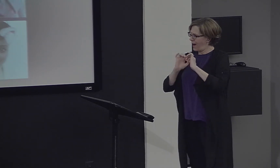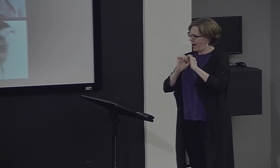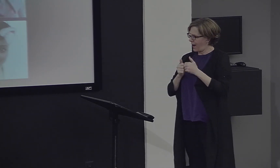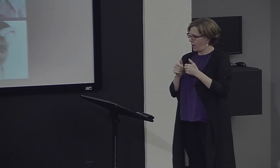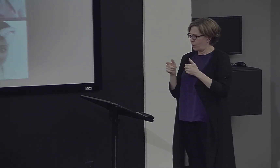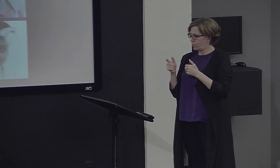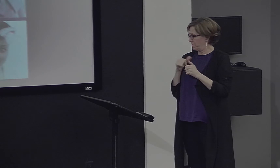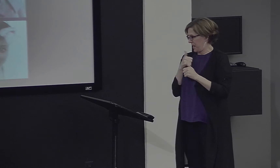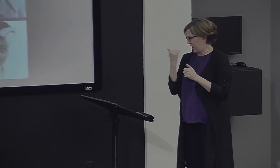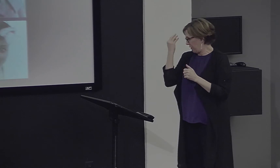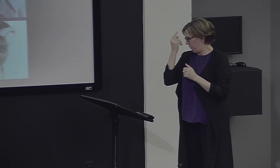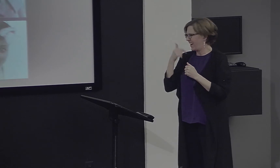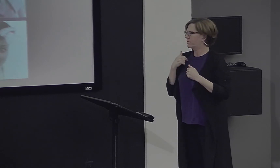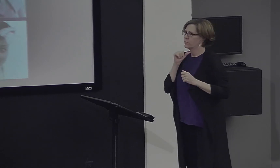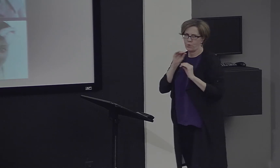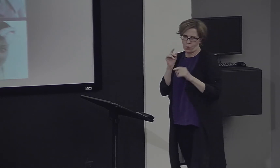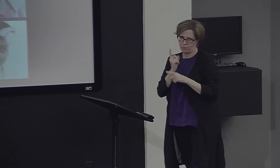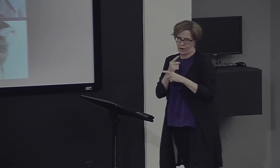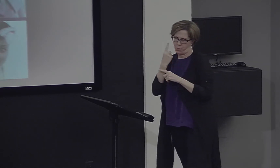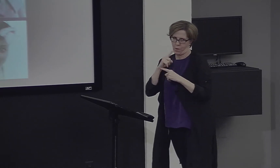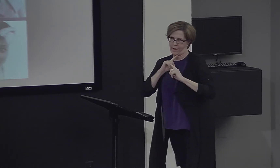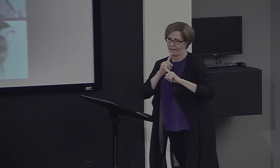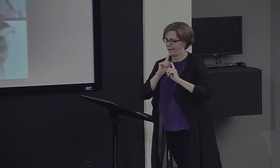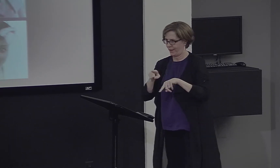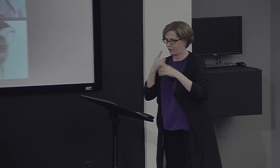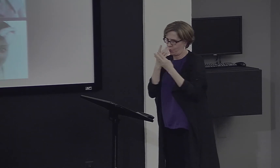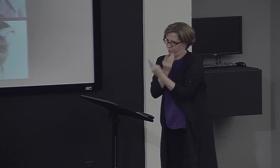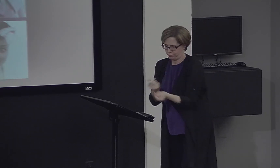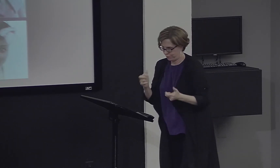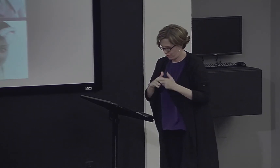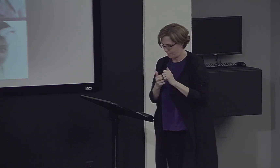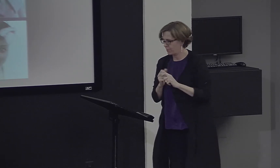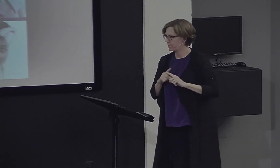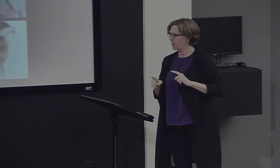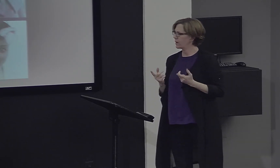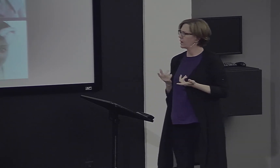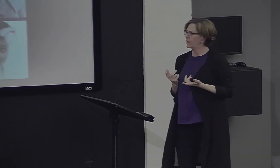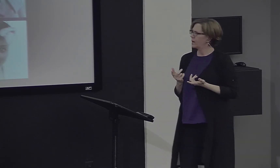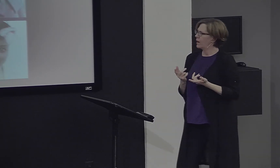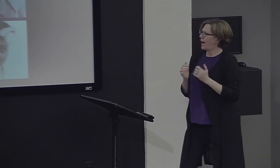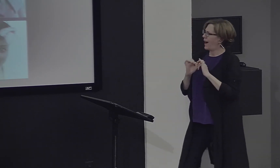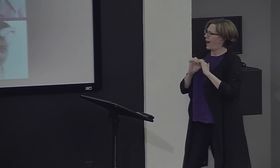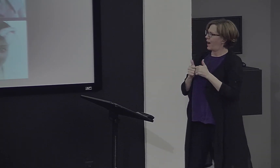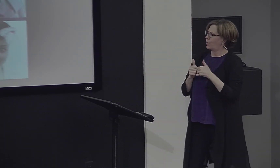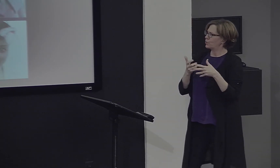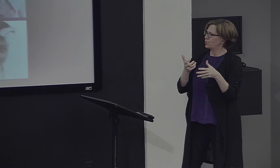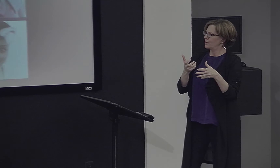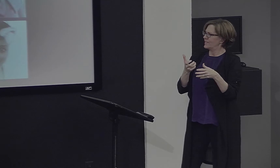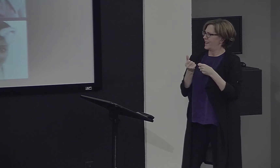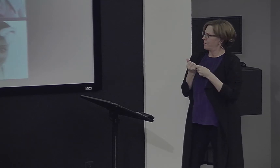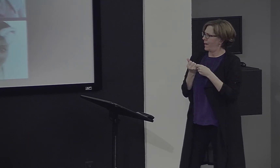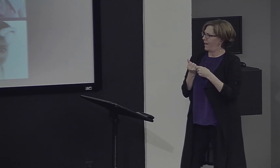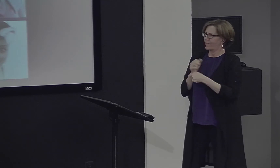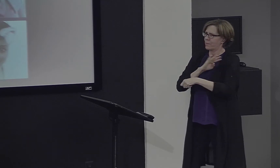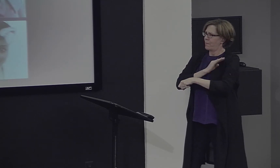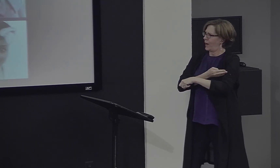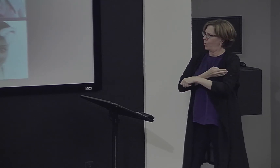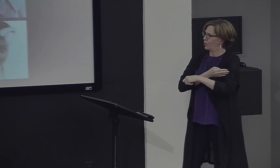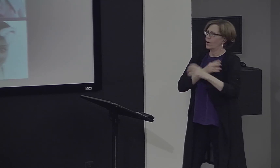curious to hear your thoughts. Now I know that there's no right or wrong answer and no one way to solve this problem. But